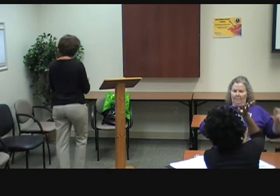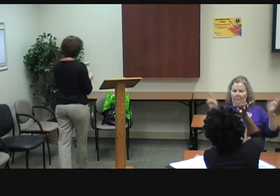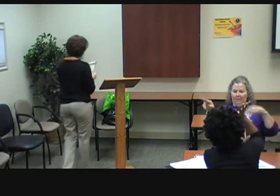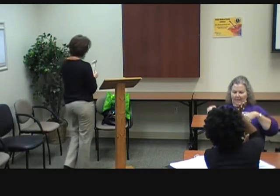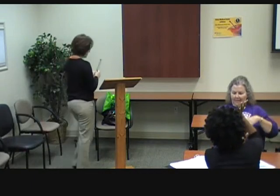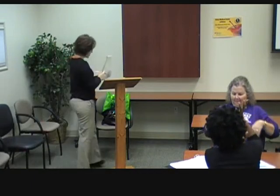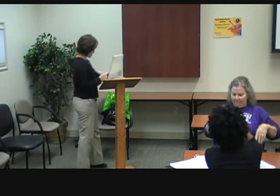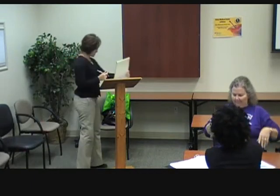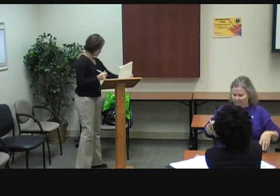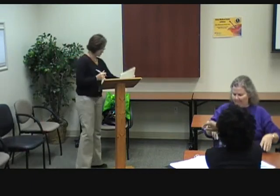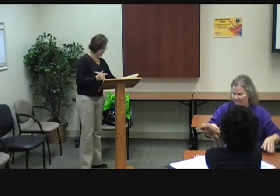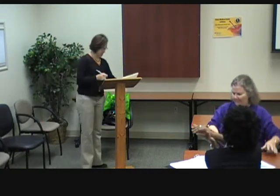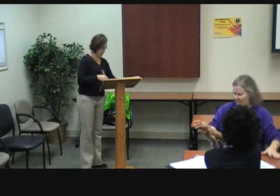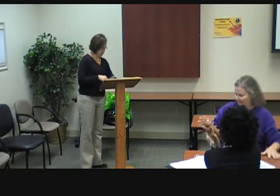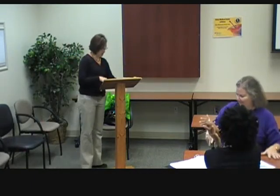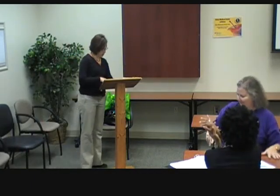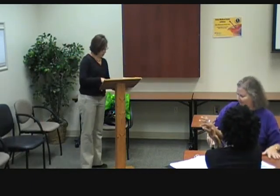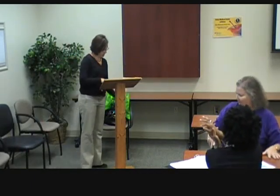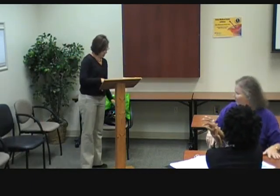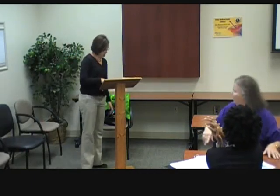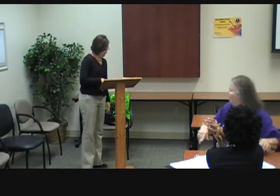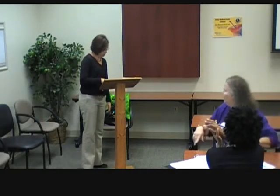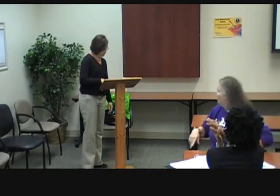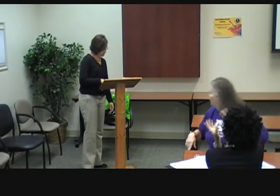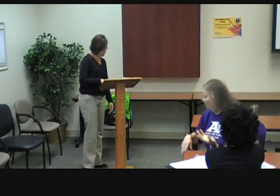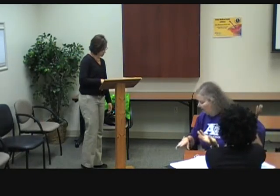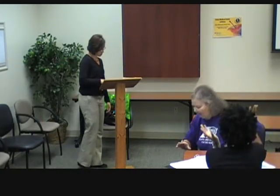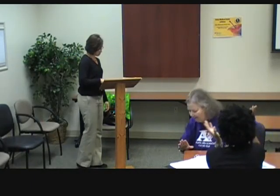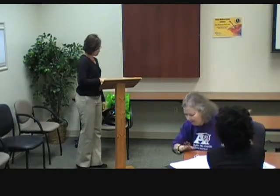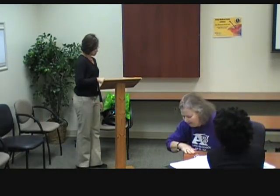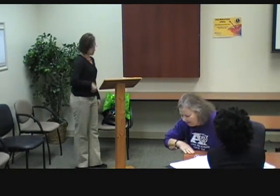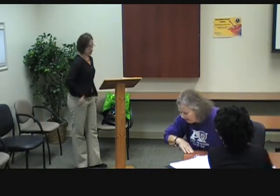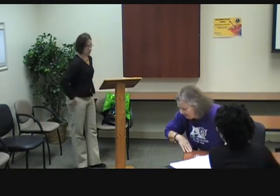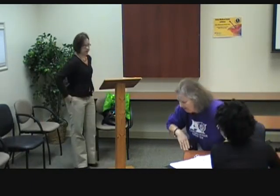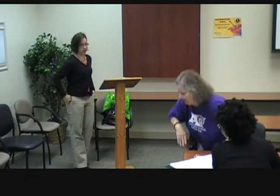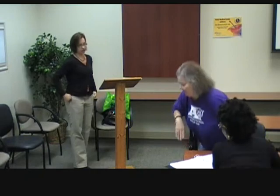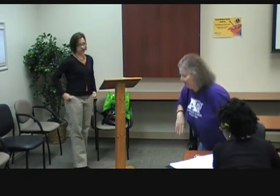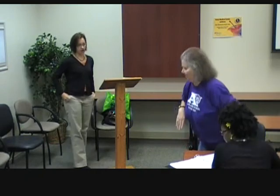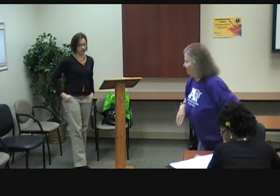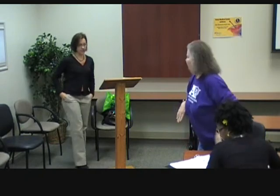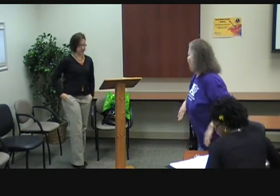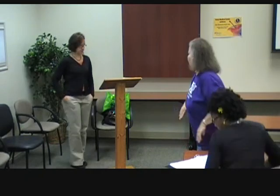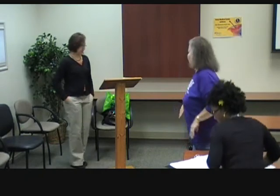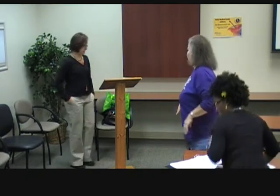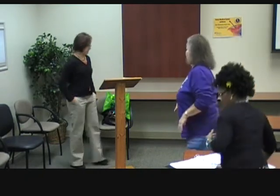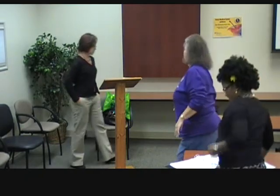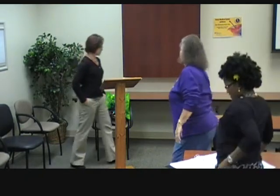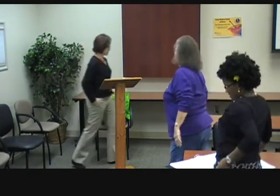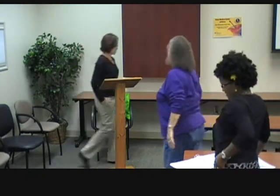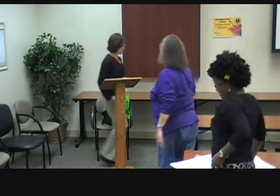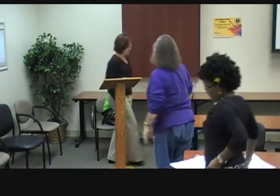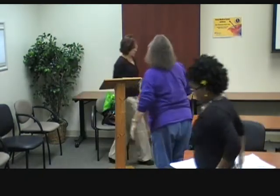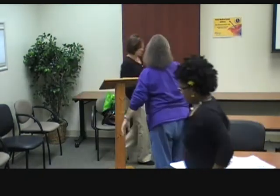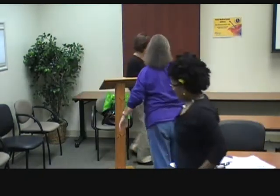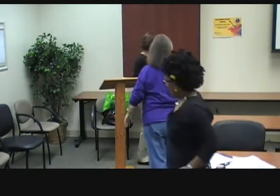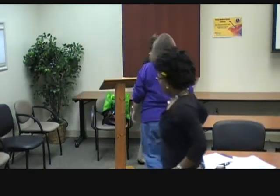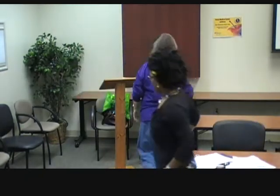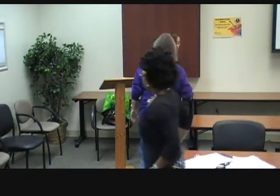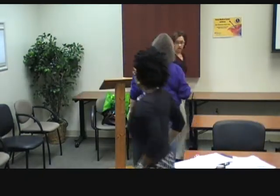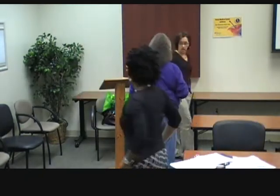next, up, next. right? What do you mean you just started? 'Cause we're gonna play a game afterwards. All right. Oh, awesome. I like it. I'm just gonna sit and watch. No, y'all.